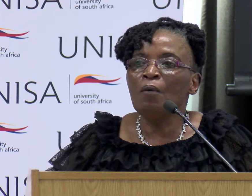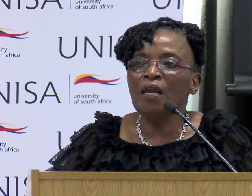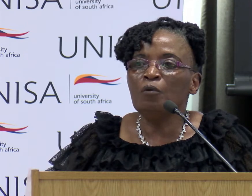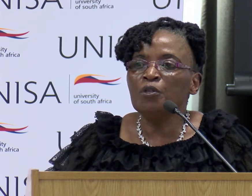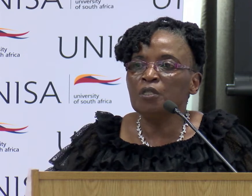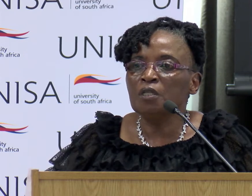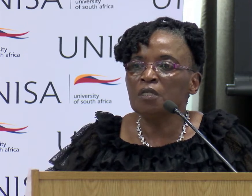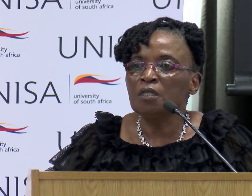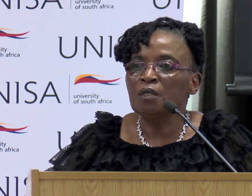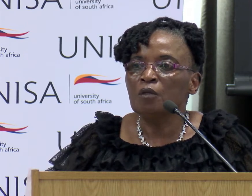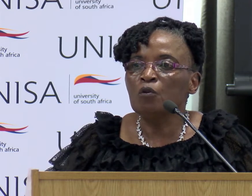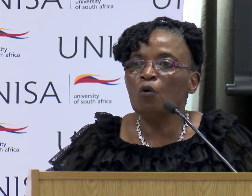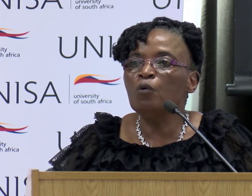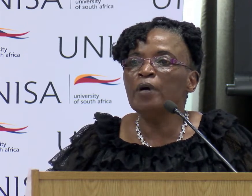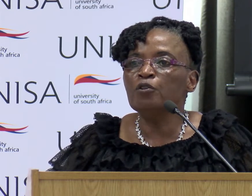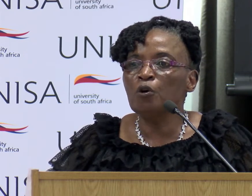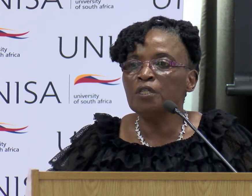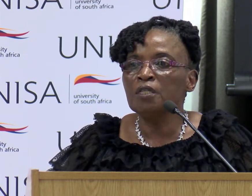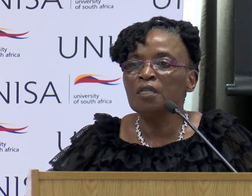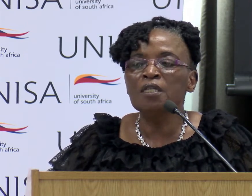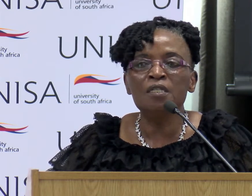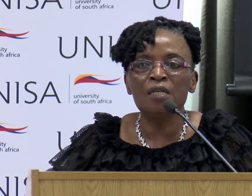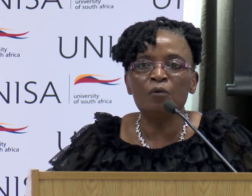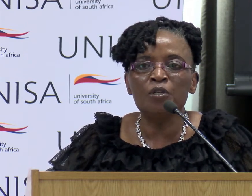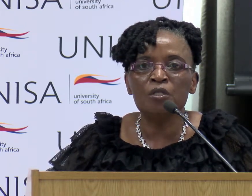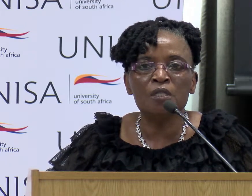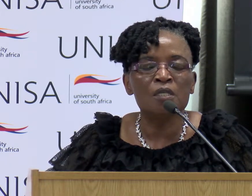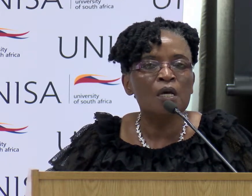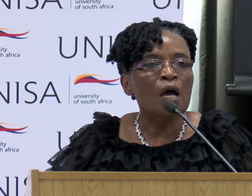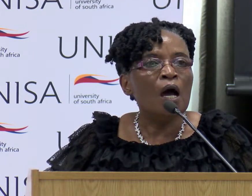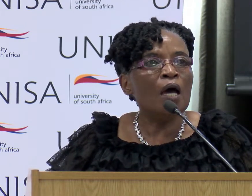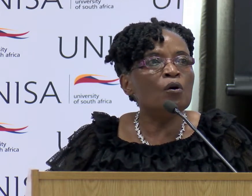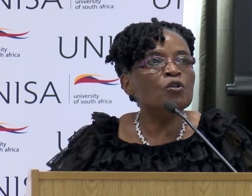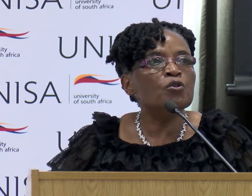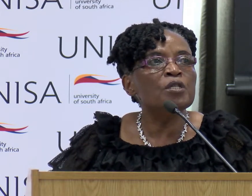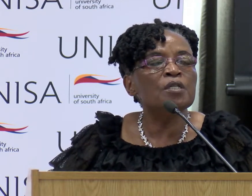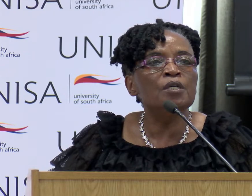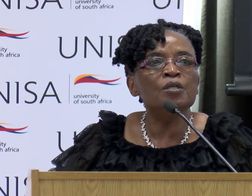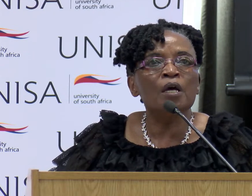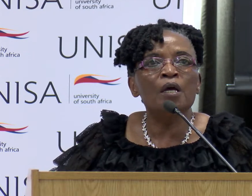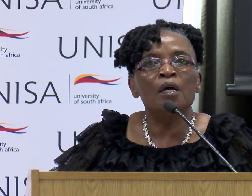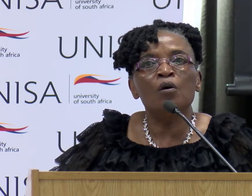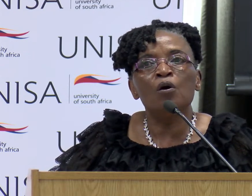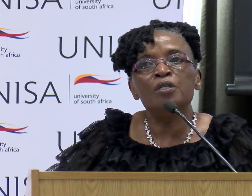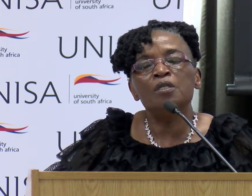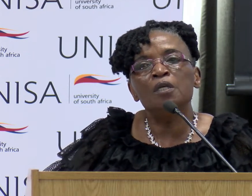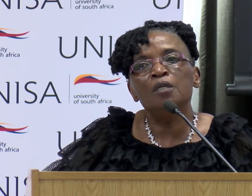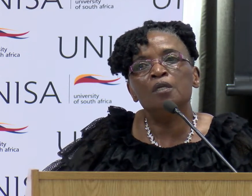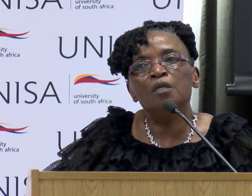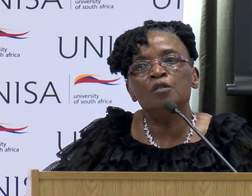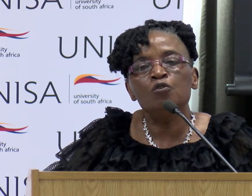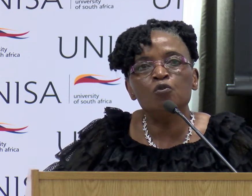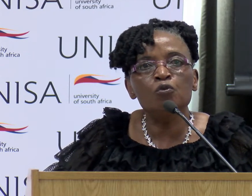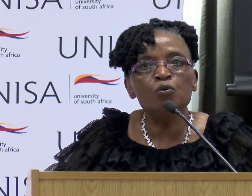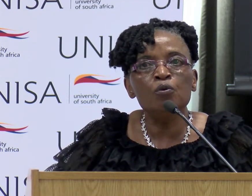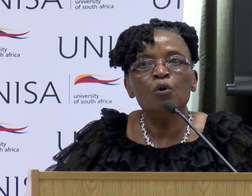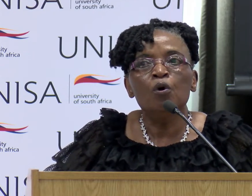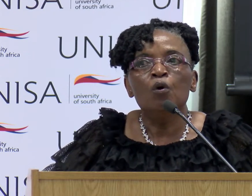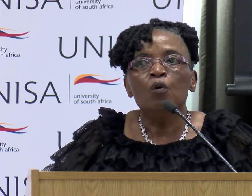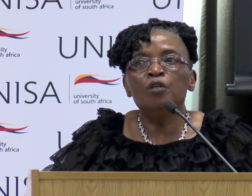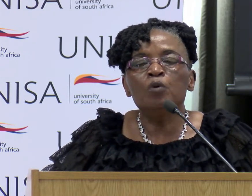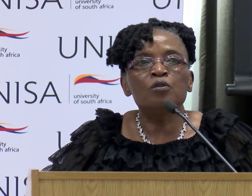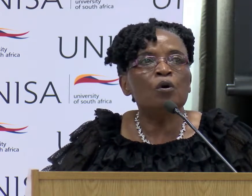in our languages, though we were taught these languages. I also did a course in